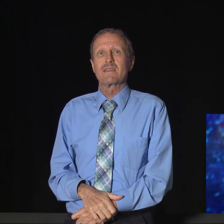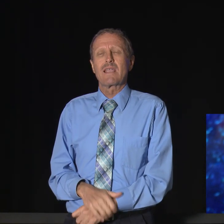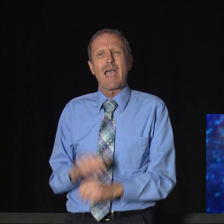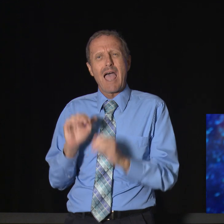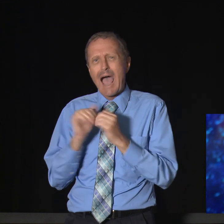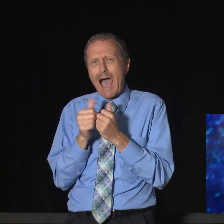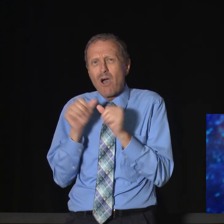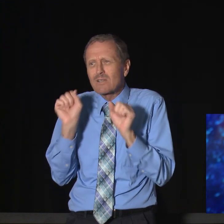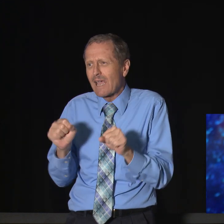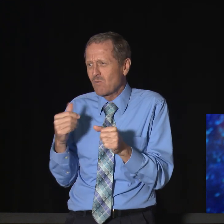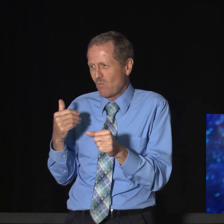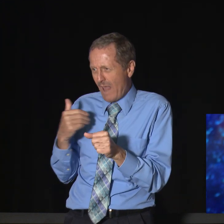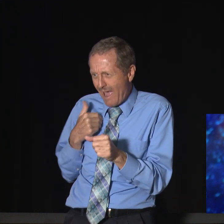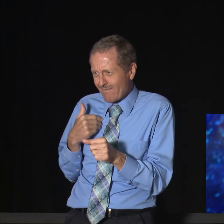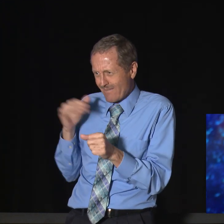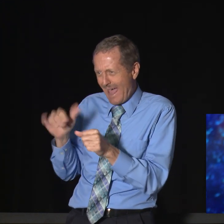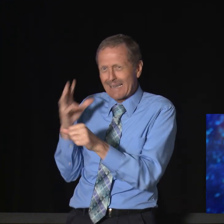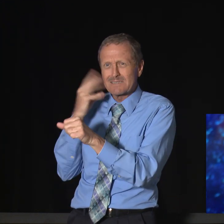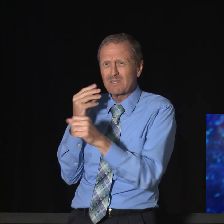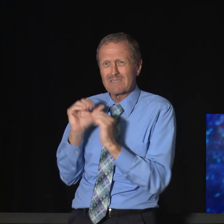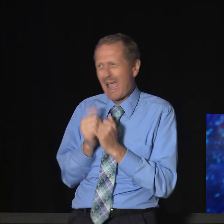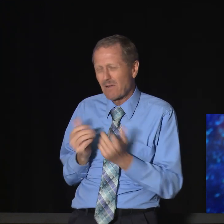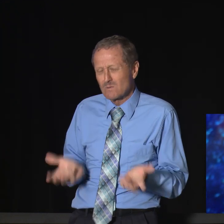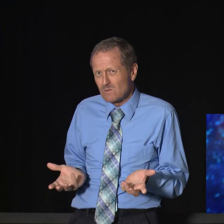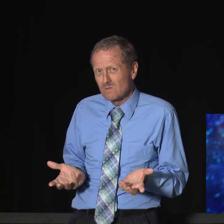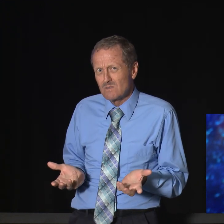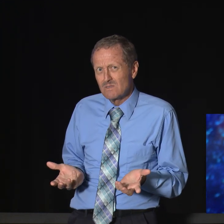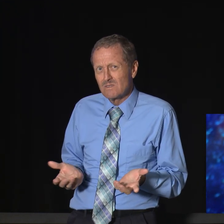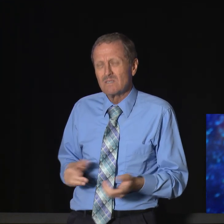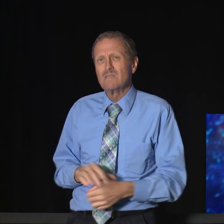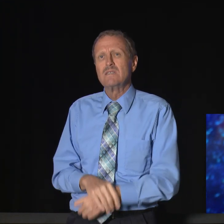How can we have this experience?